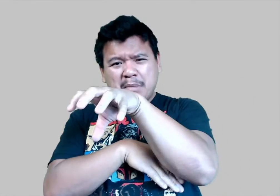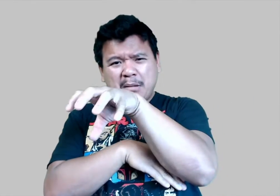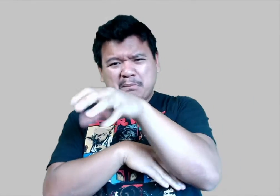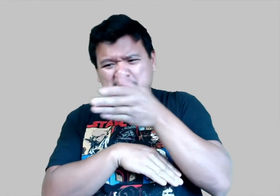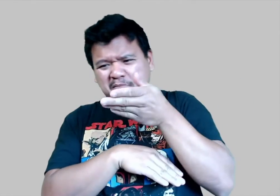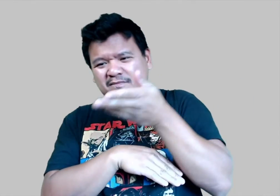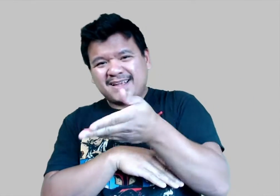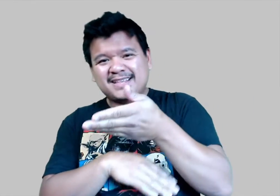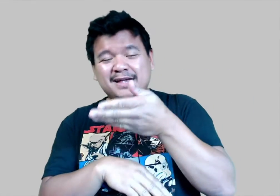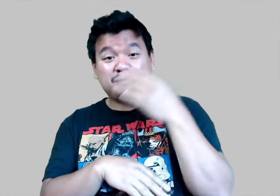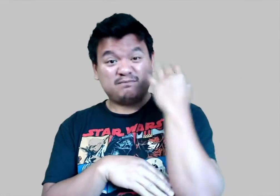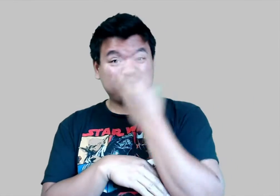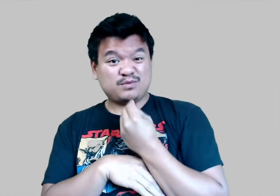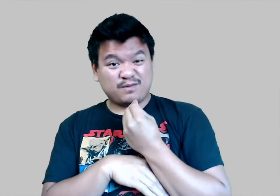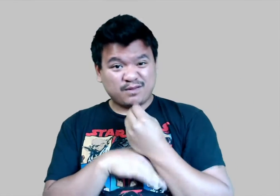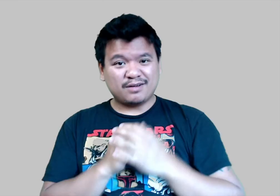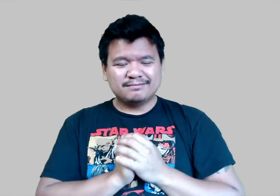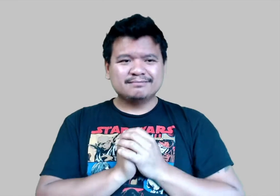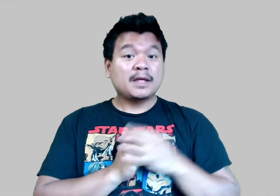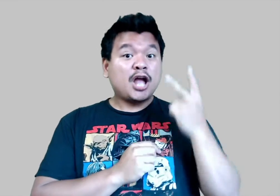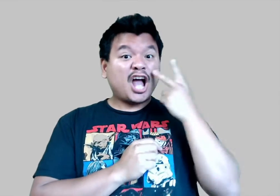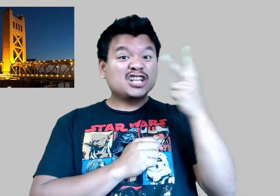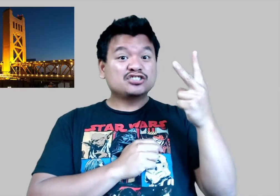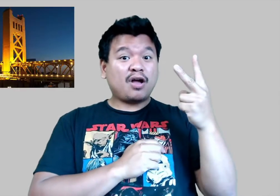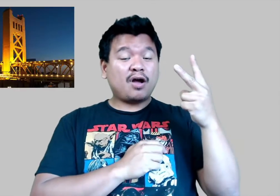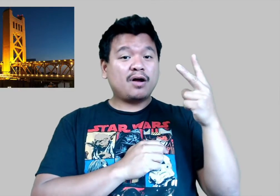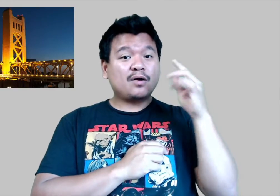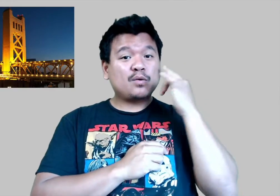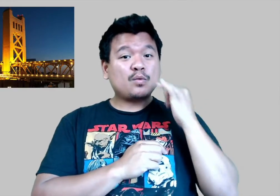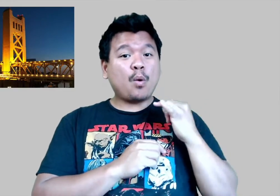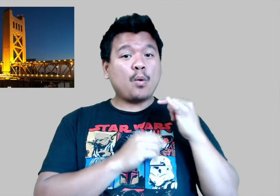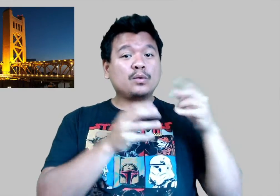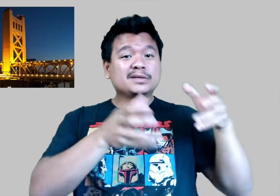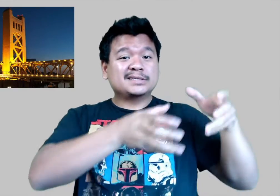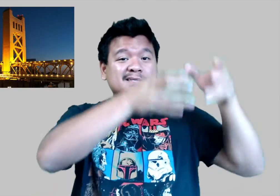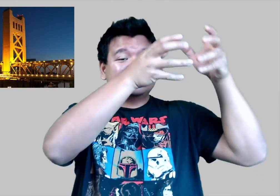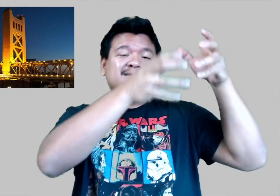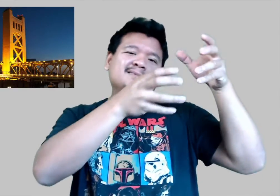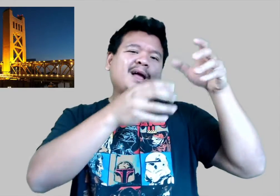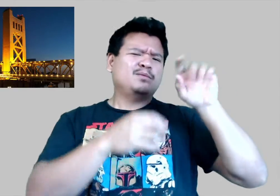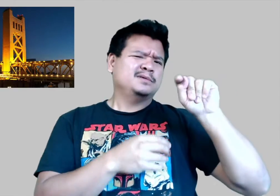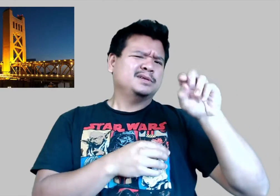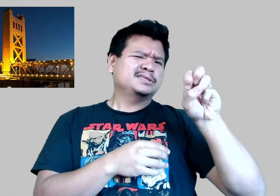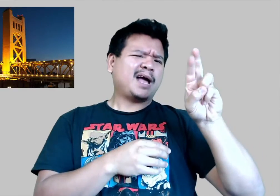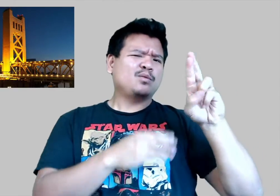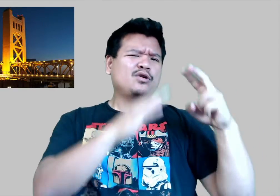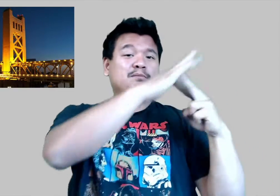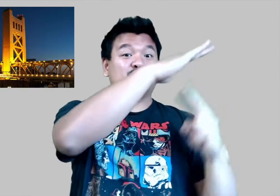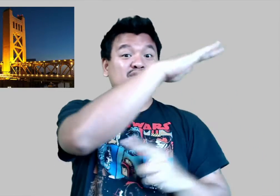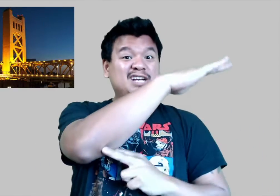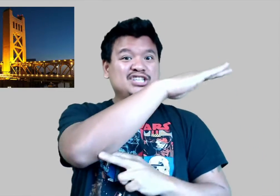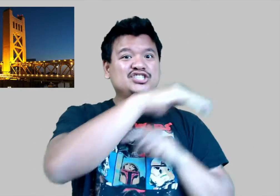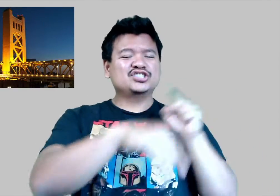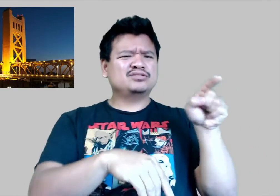It's beautiful. So I saw the Gold Tower Bridge and thought it would be cool to get a nice drone shot of